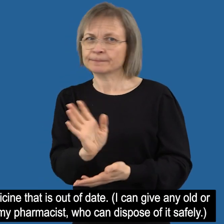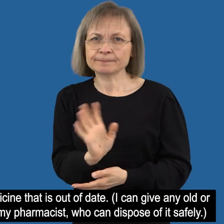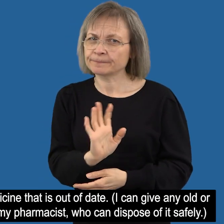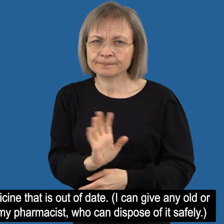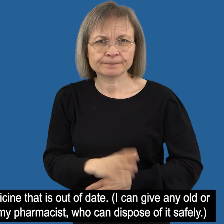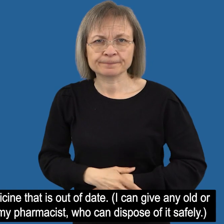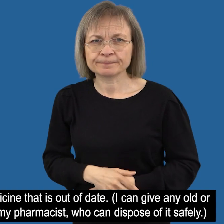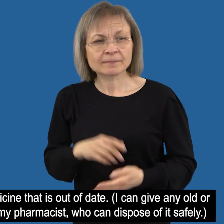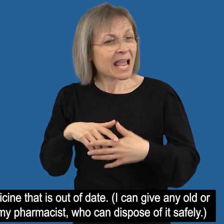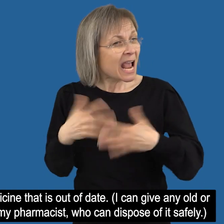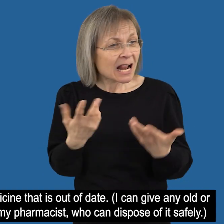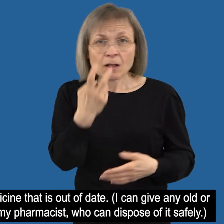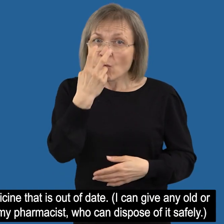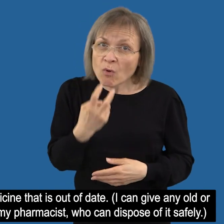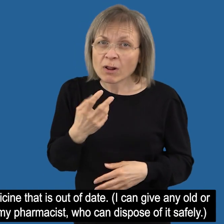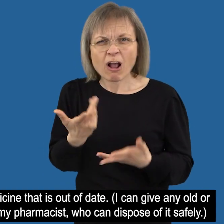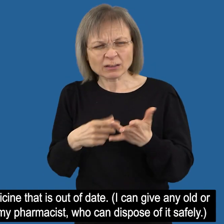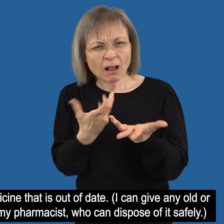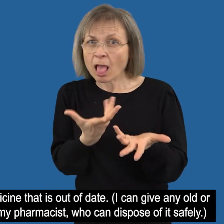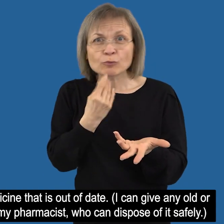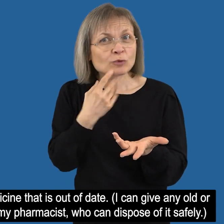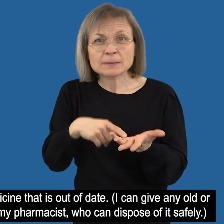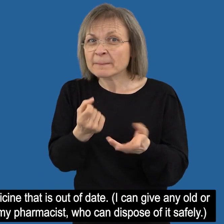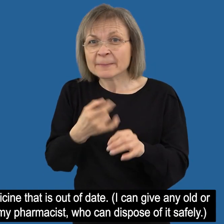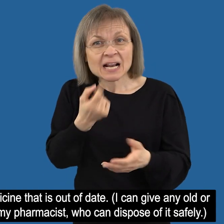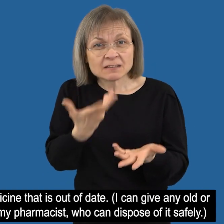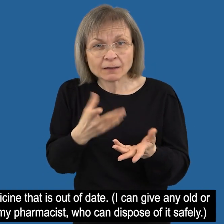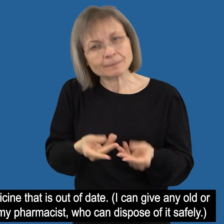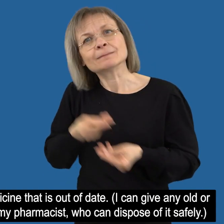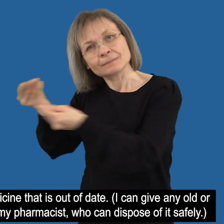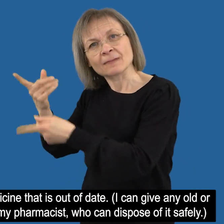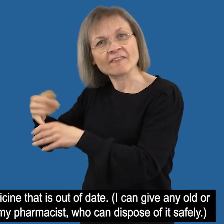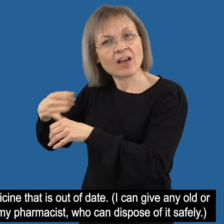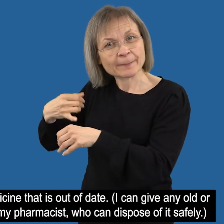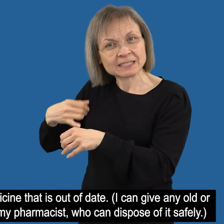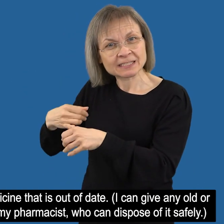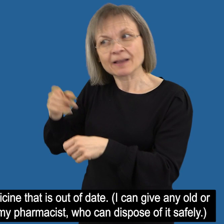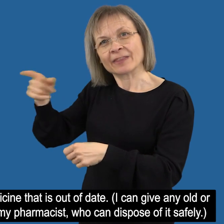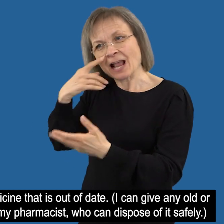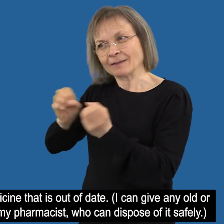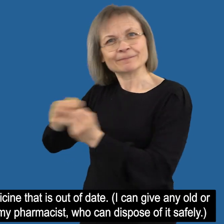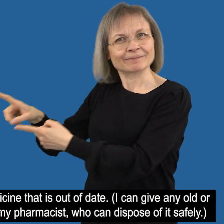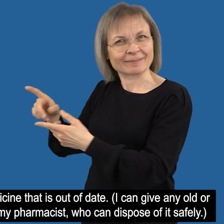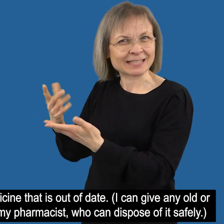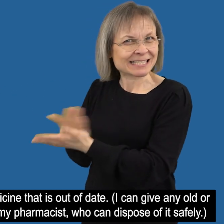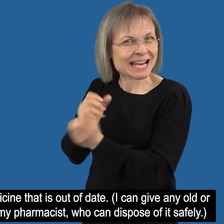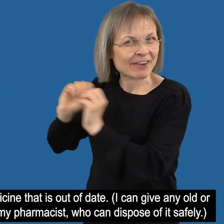Not taking any medicine that is out of date. I can give any old or unused medicine to my pharmacist, who can dispose of